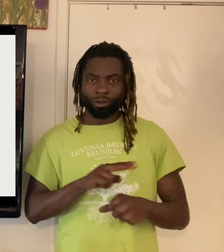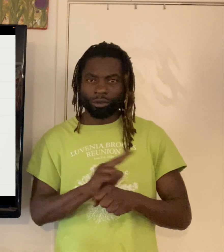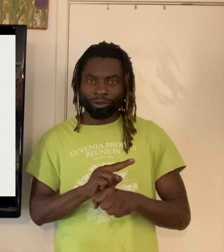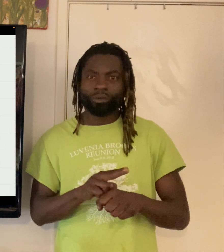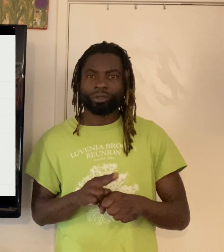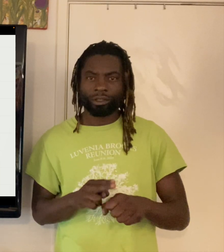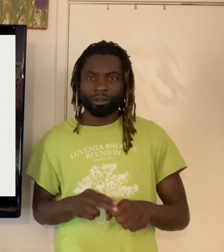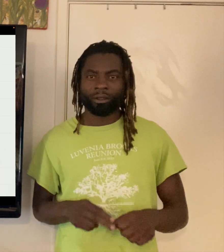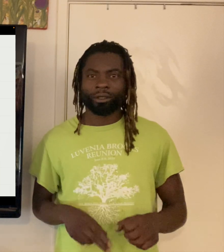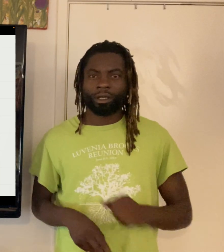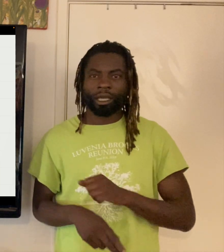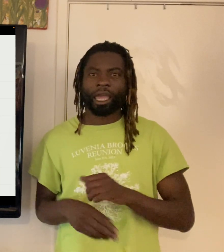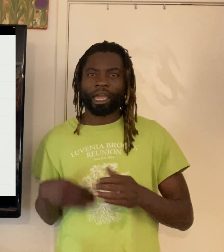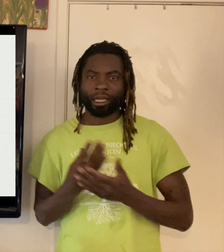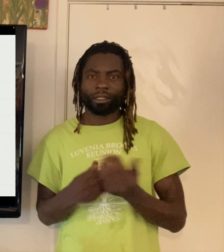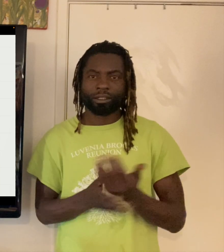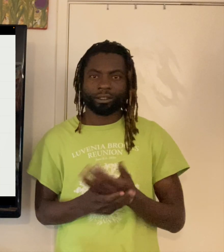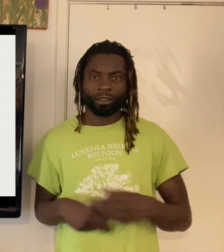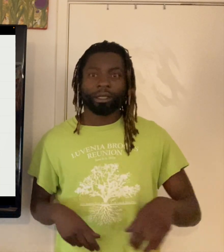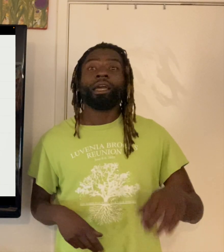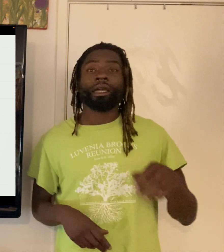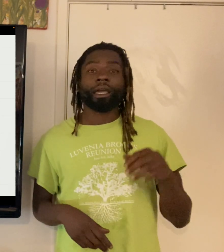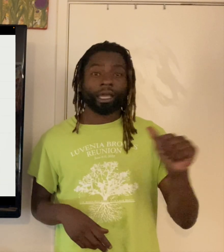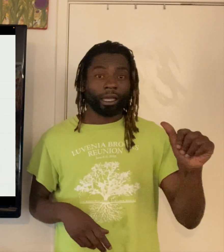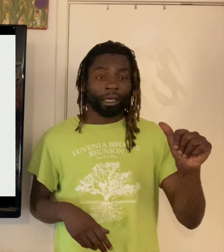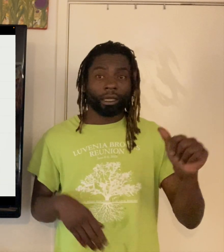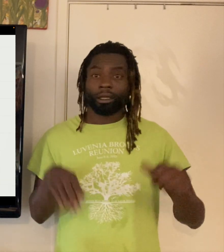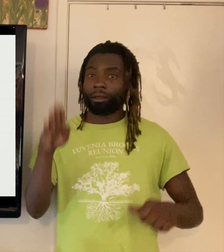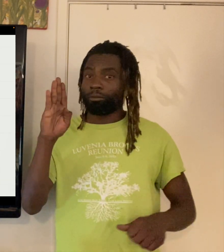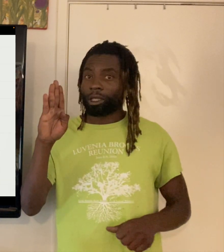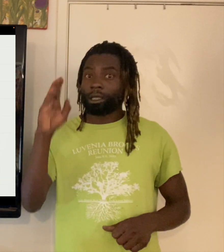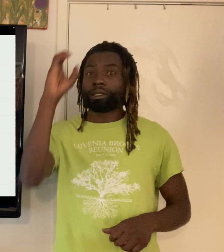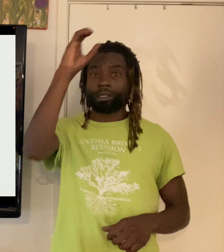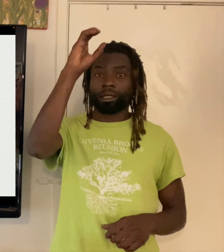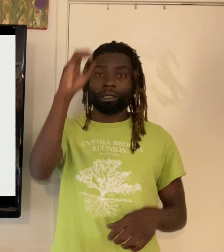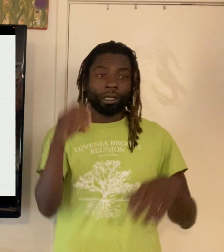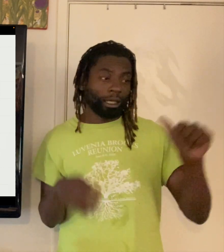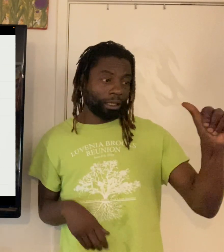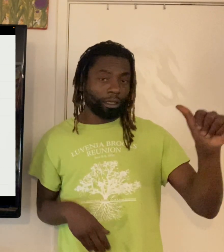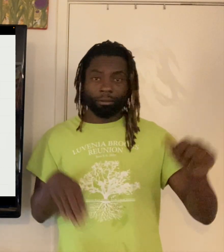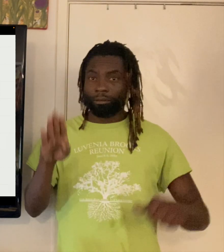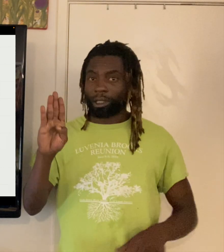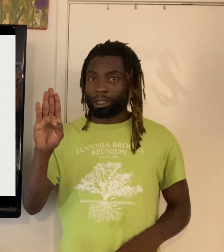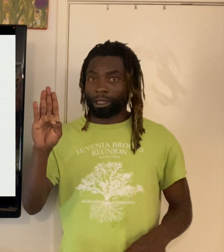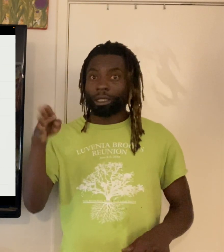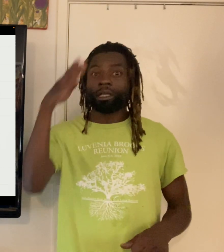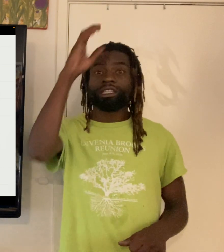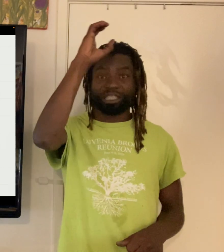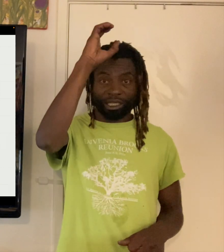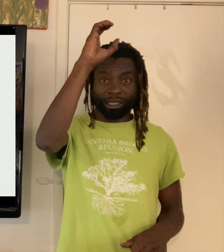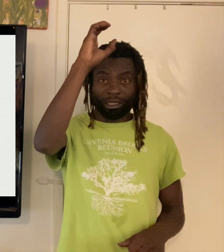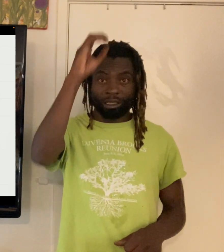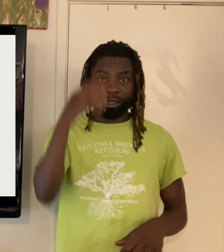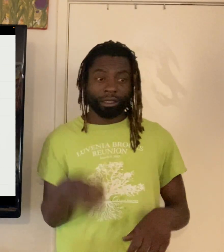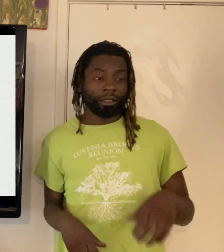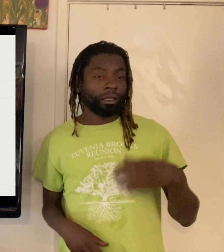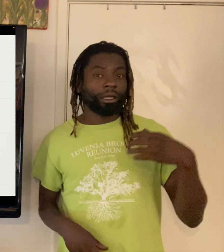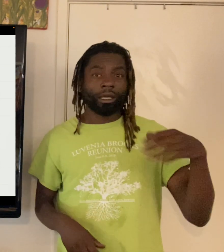Okay, go. A, B, C. A, B,